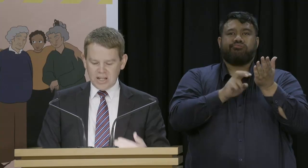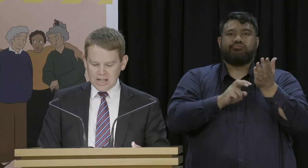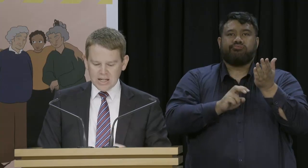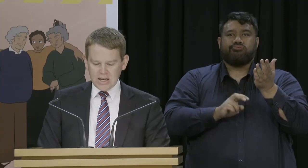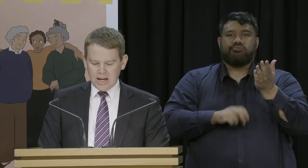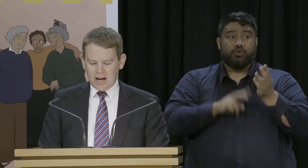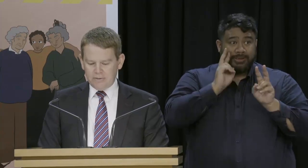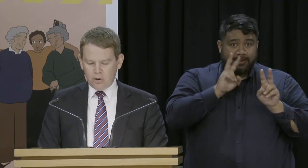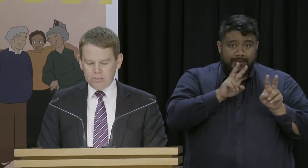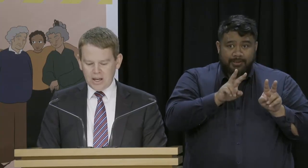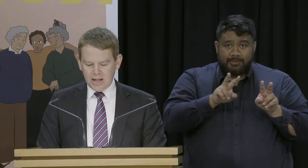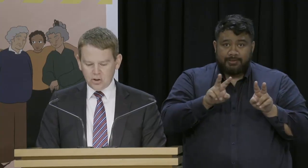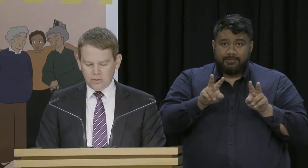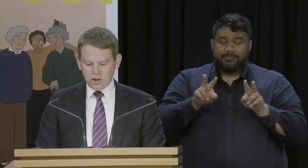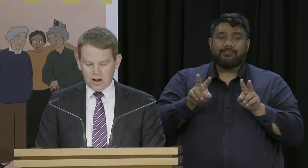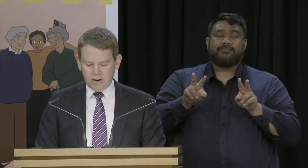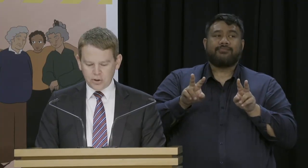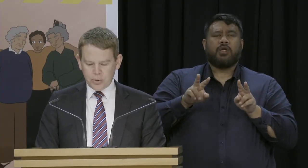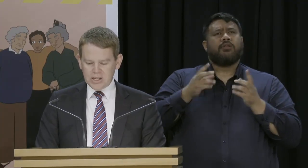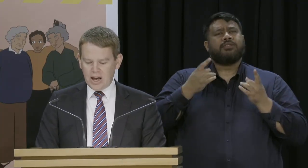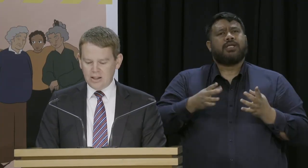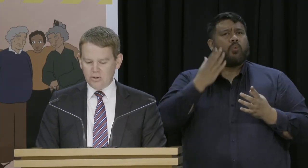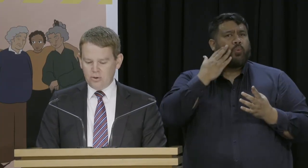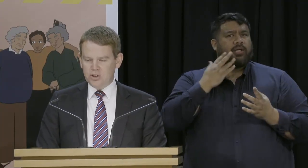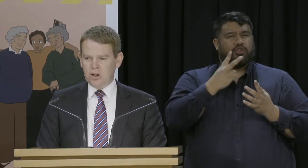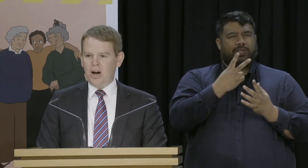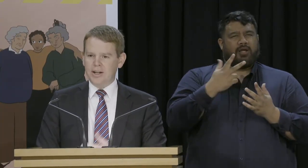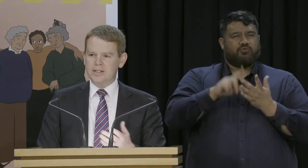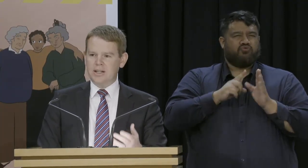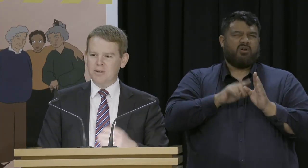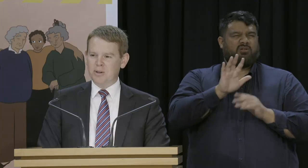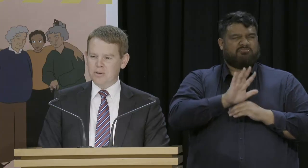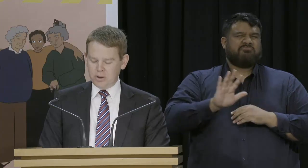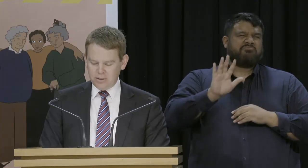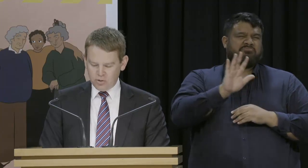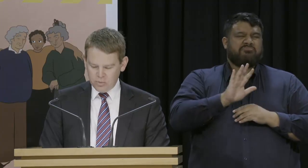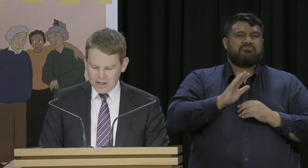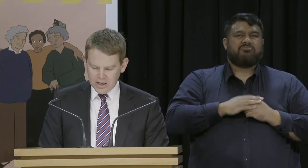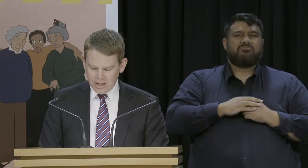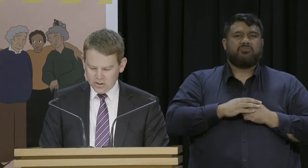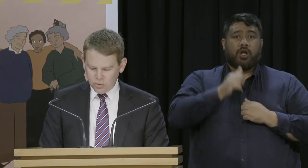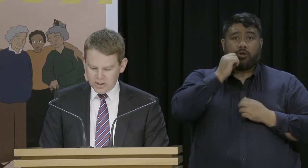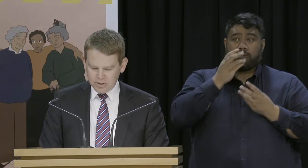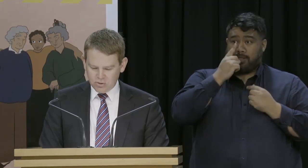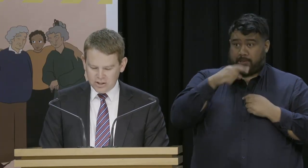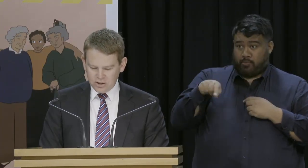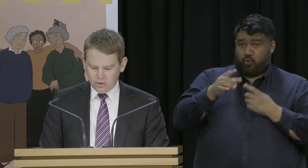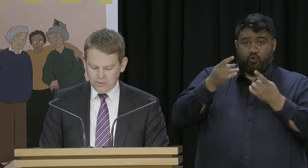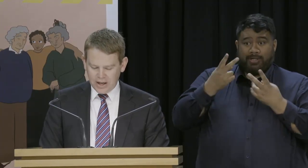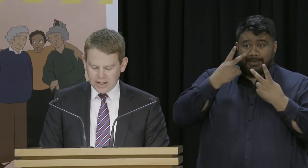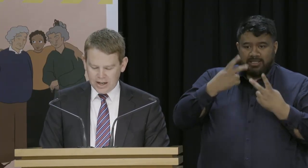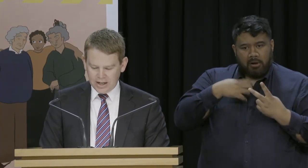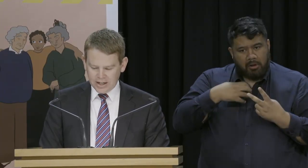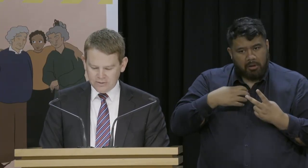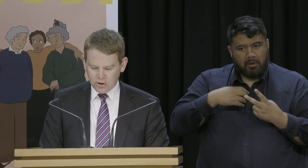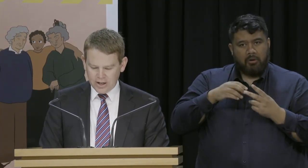to see from the end of July, around the 28th of July. I understand some of the people in the room here saw a demonstration of